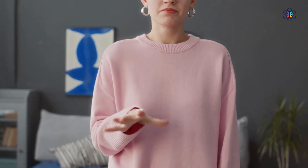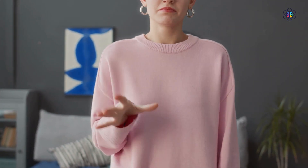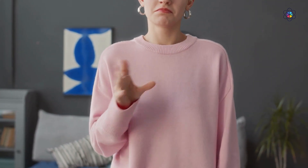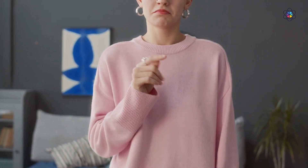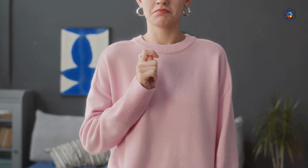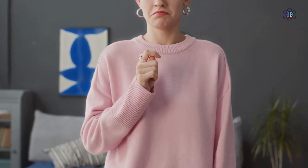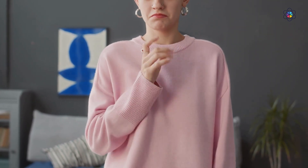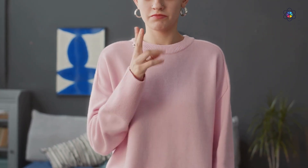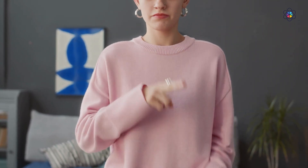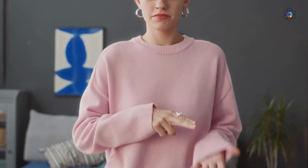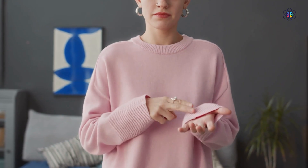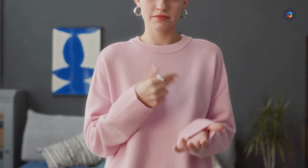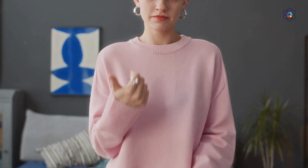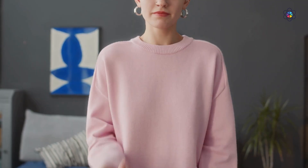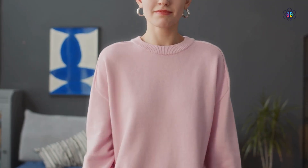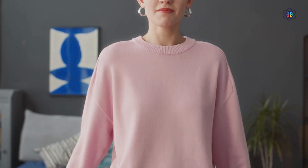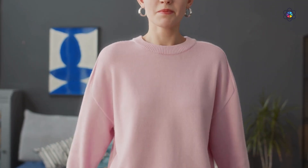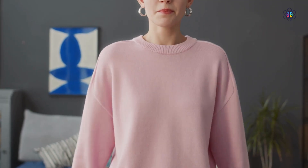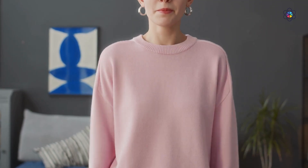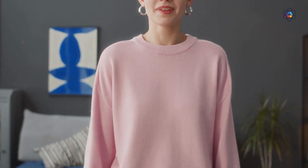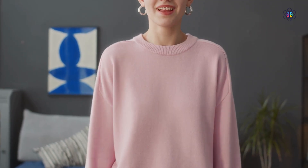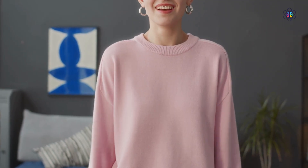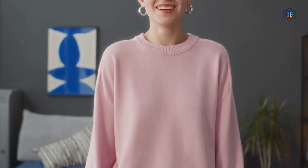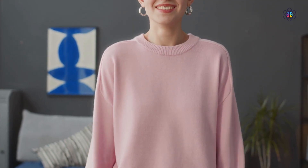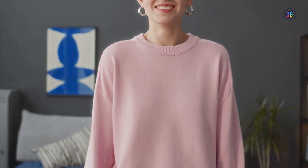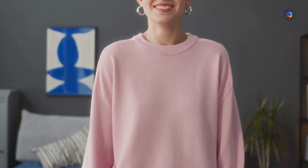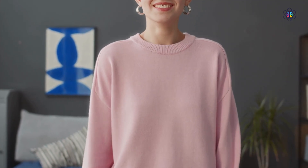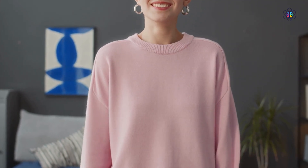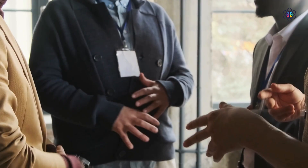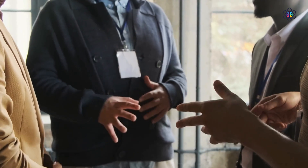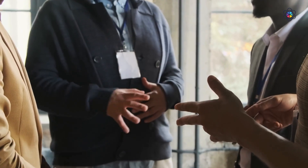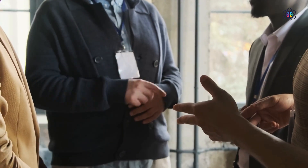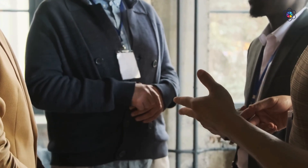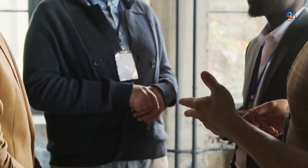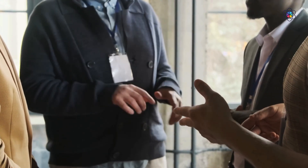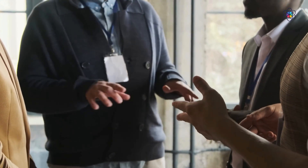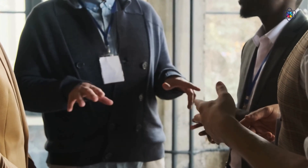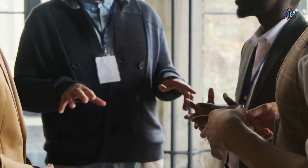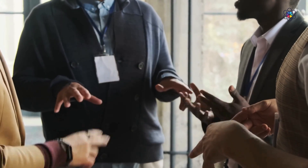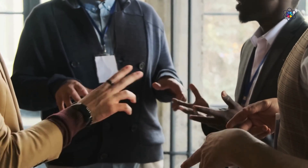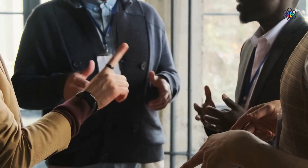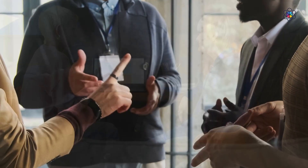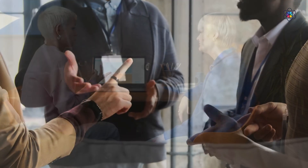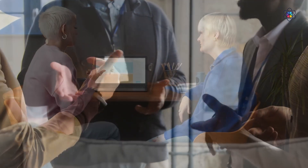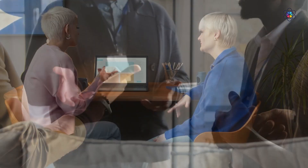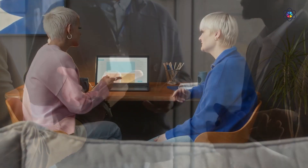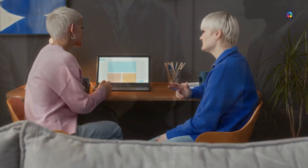routines, storytelling, itemizing, and multi-channel signing. Step by step, you'll gain confidence in